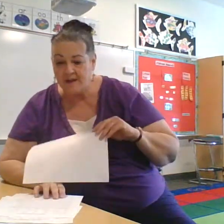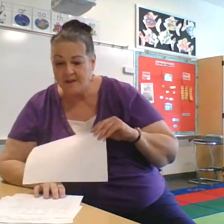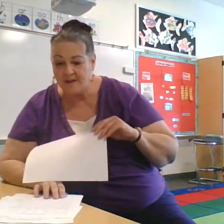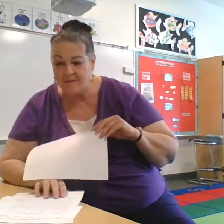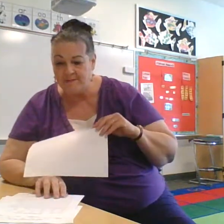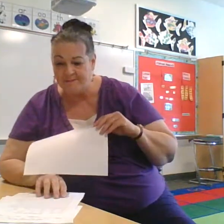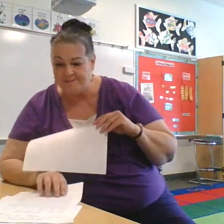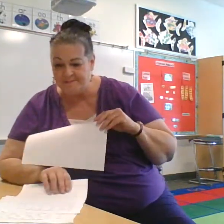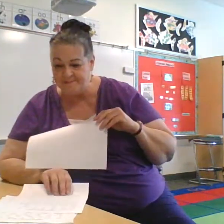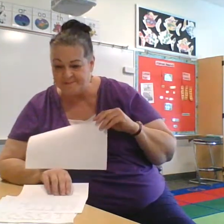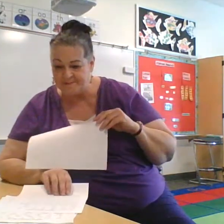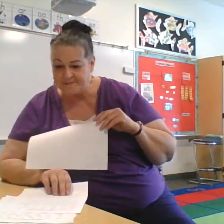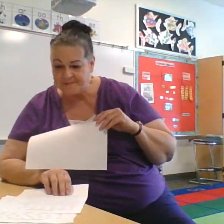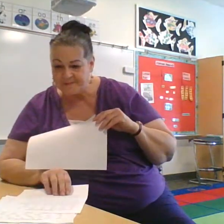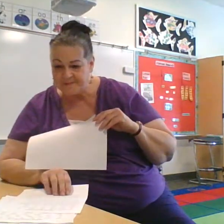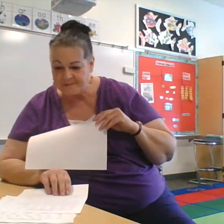forgot that.